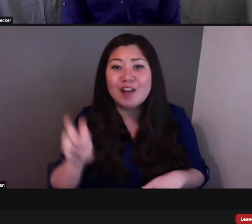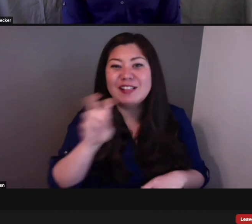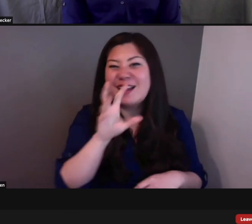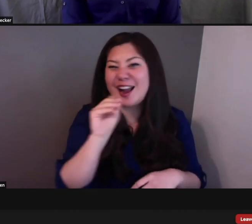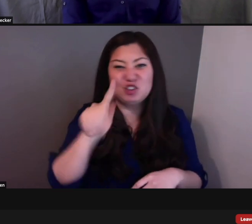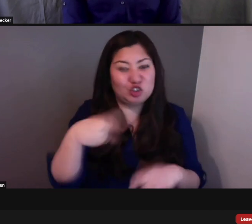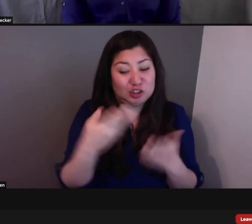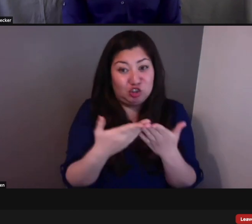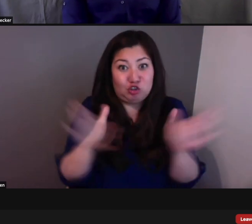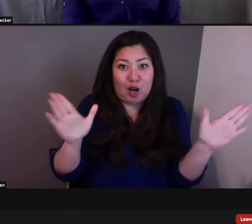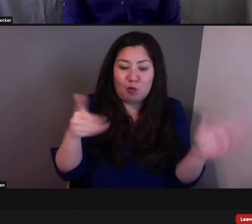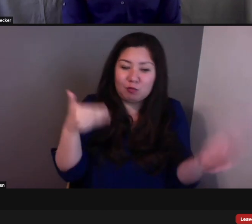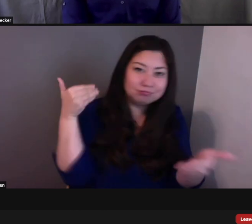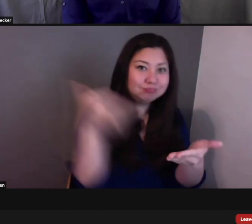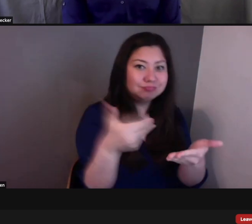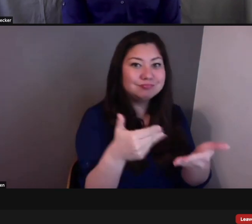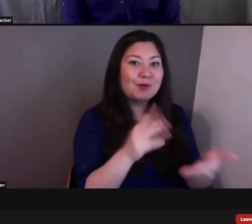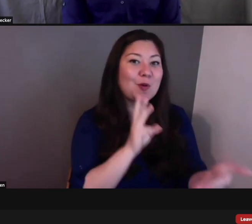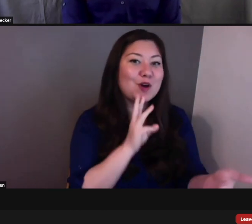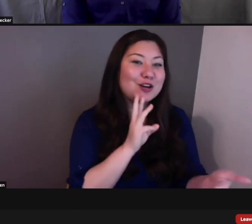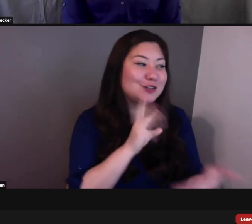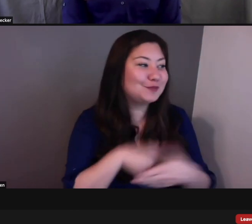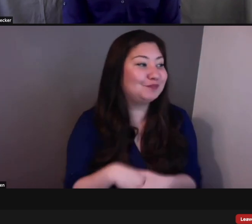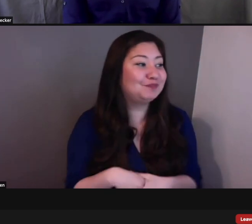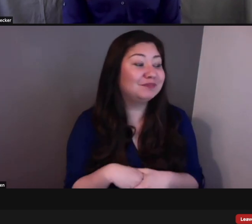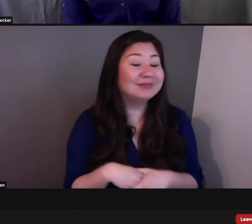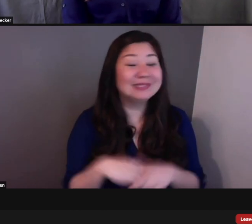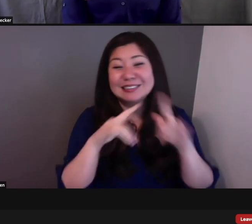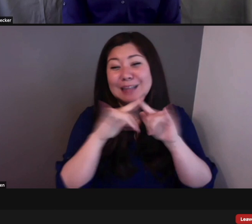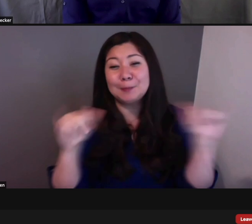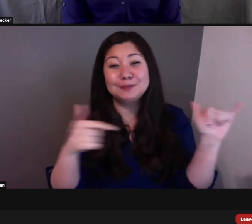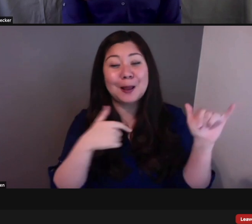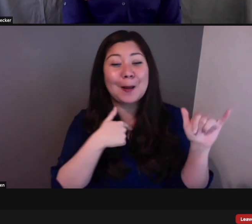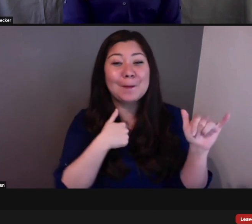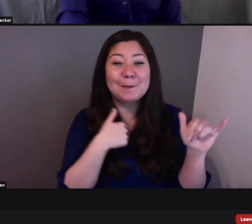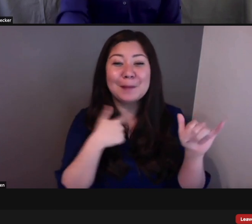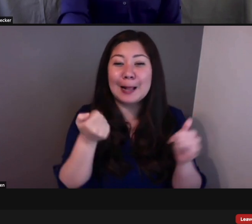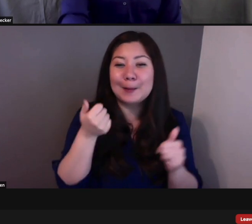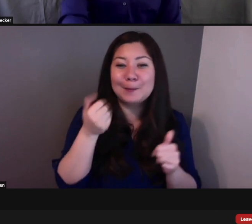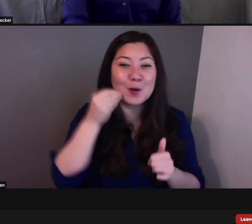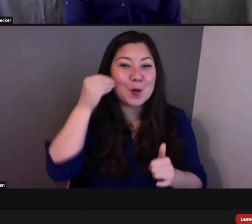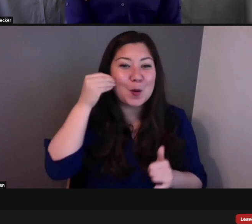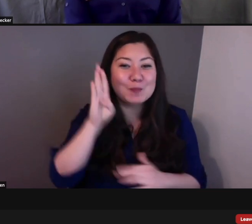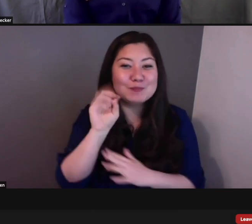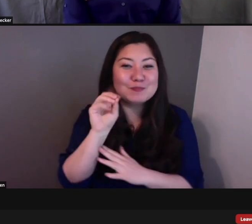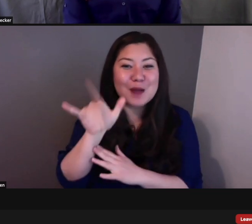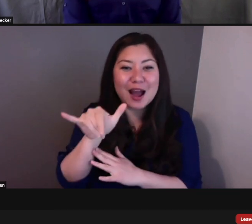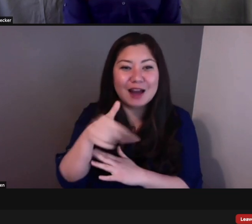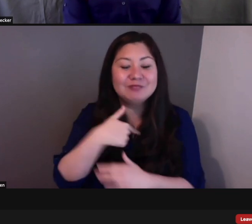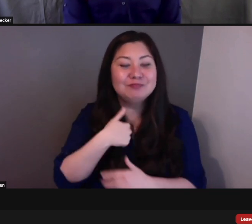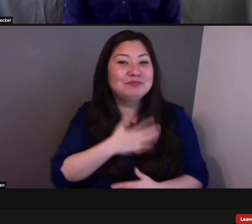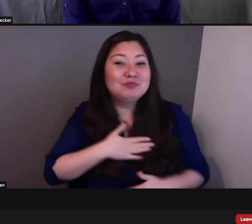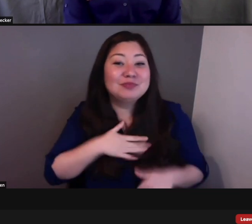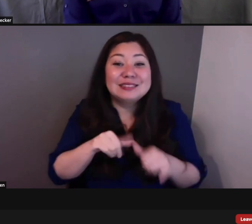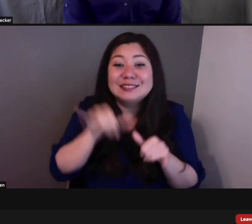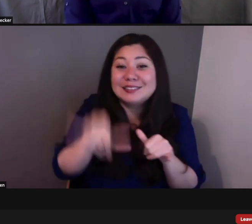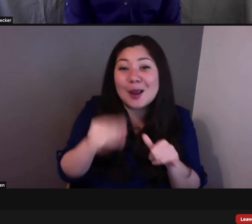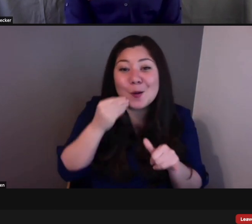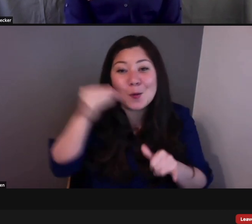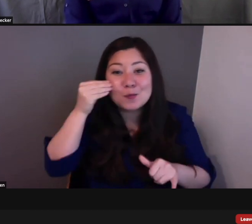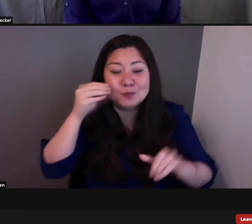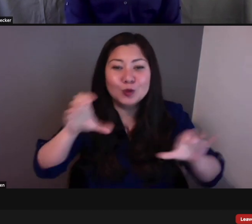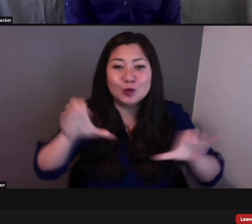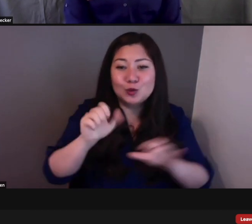pneumonia. I became an assistant professor there, at Gallaudet.